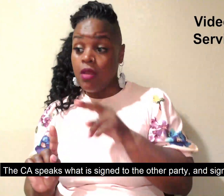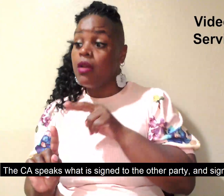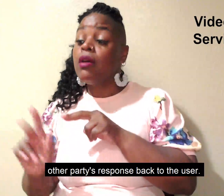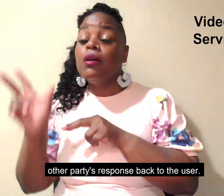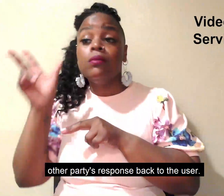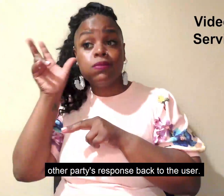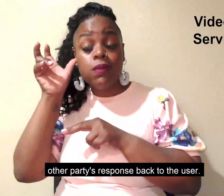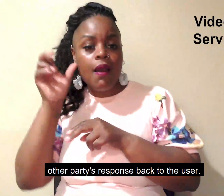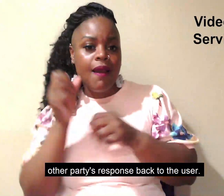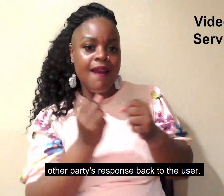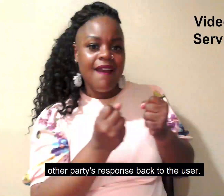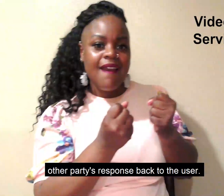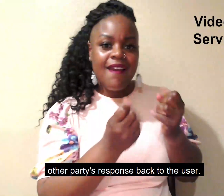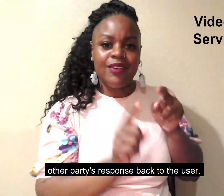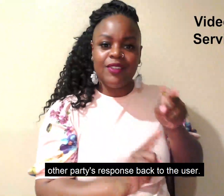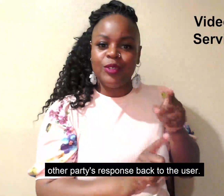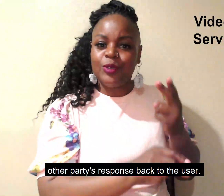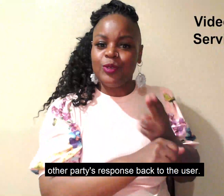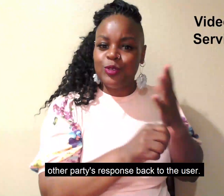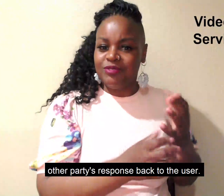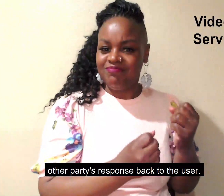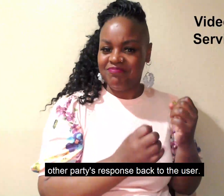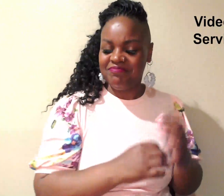the other party's response back to the user.